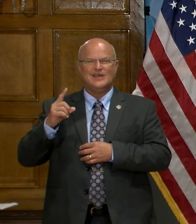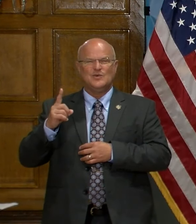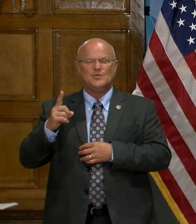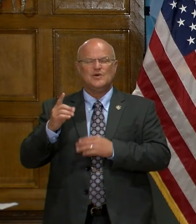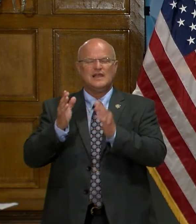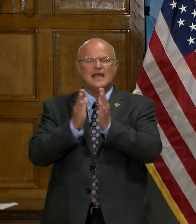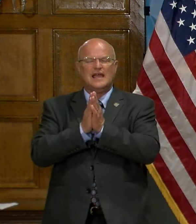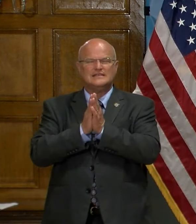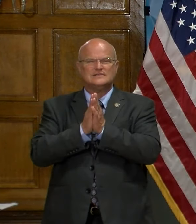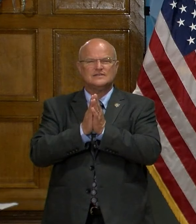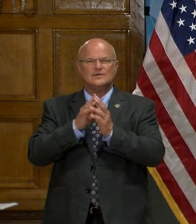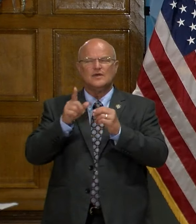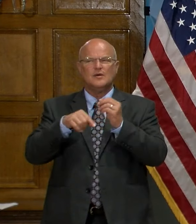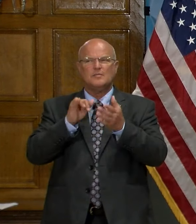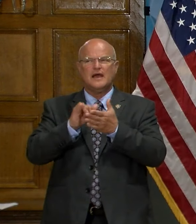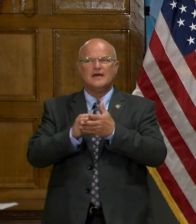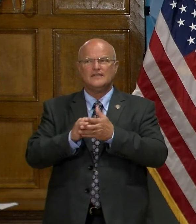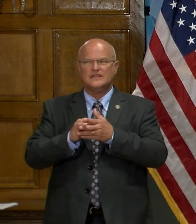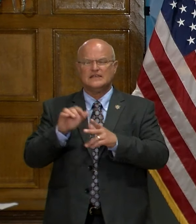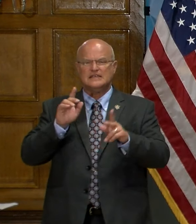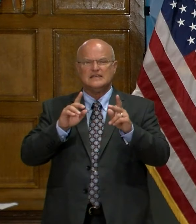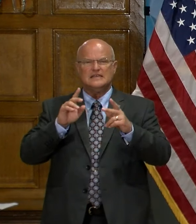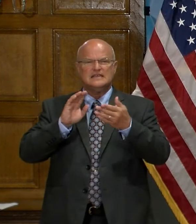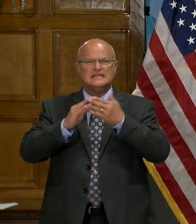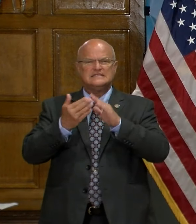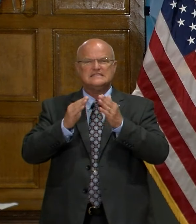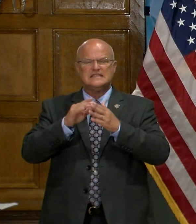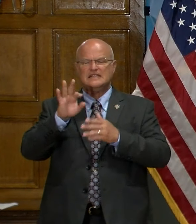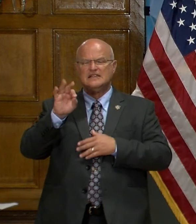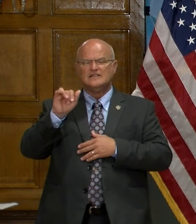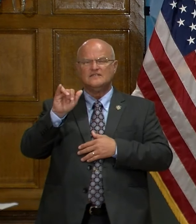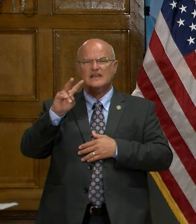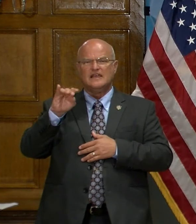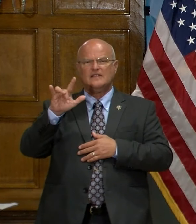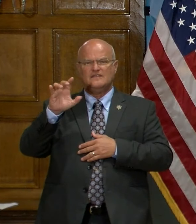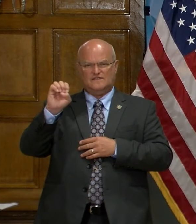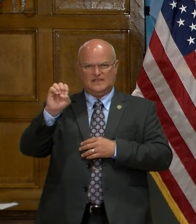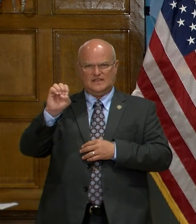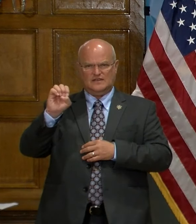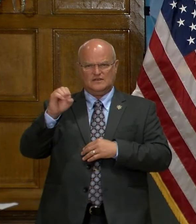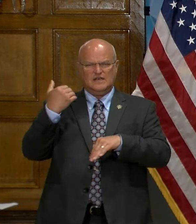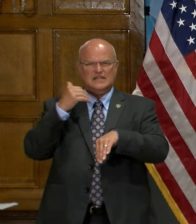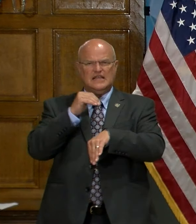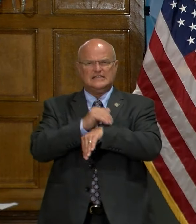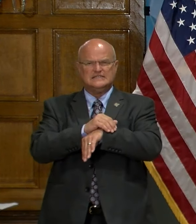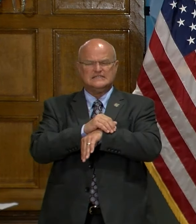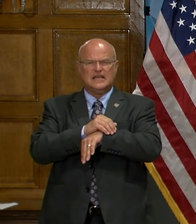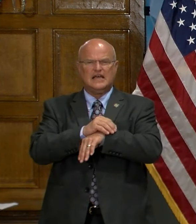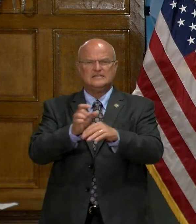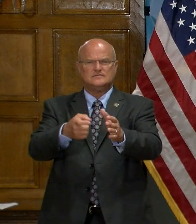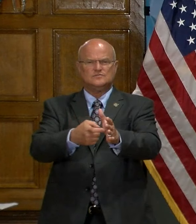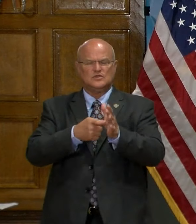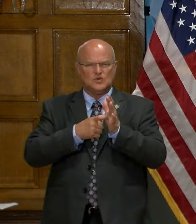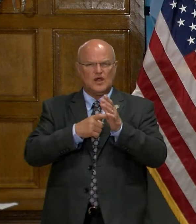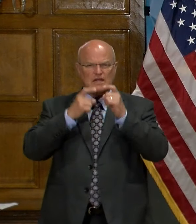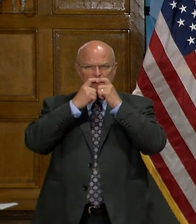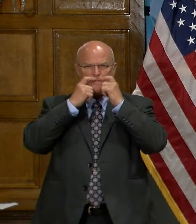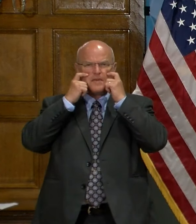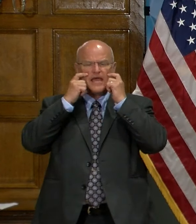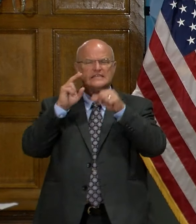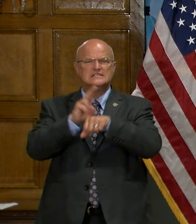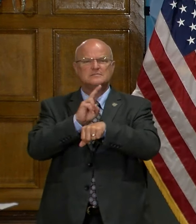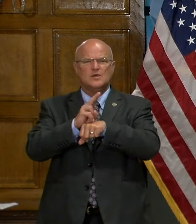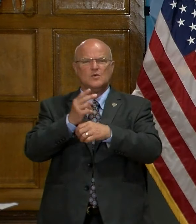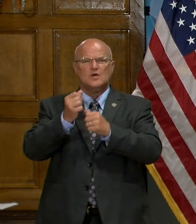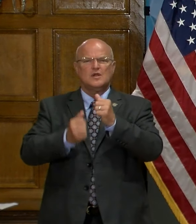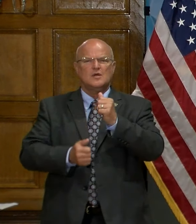Wanted to ask you about the City of Fayetteville City Council last night approved an ordinance requiring masks to be